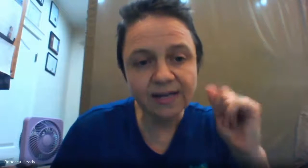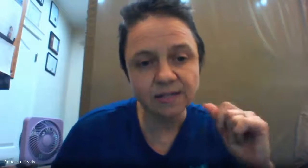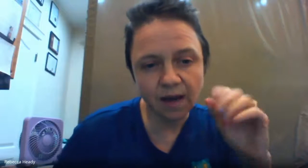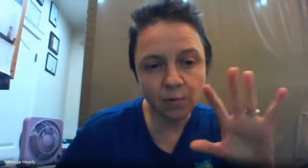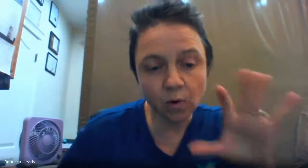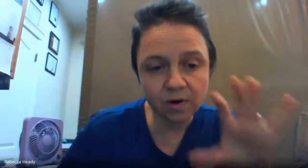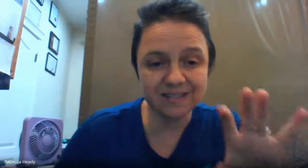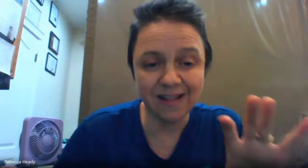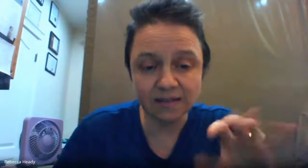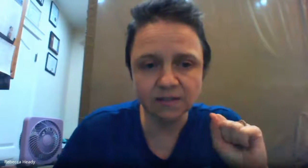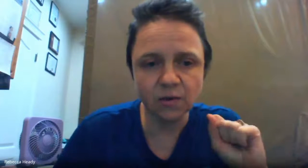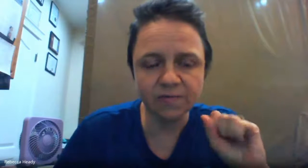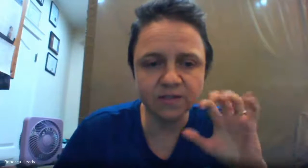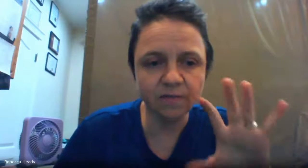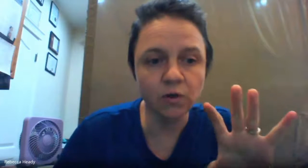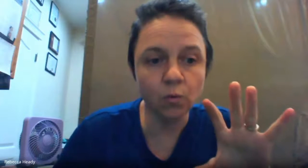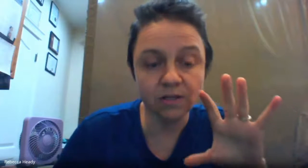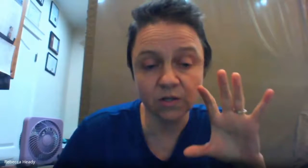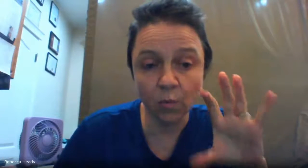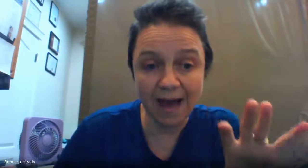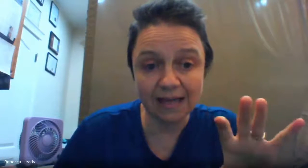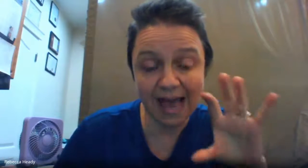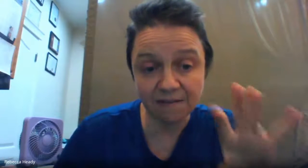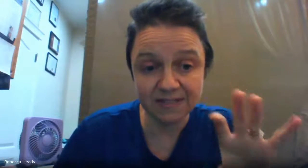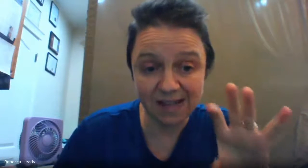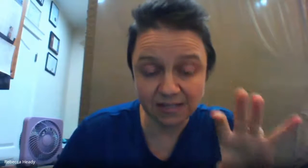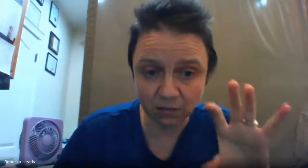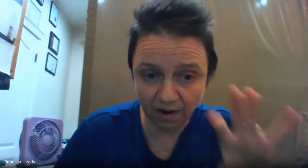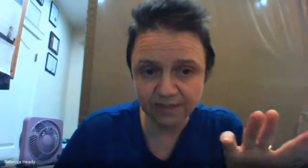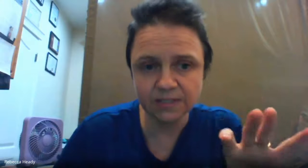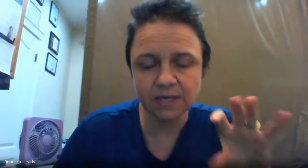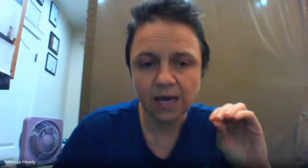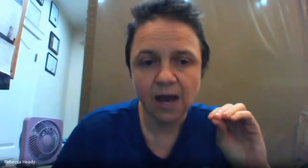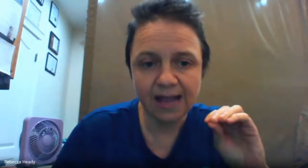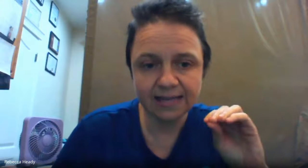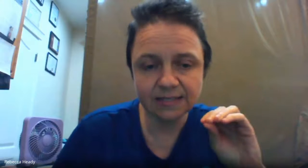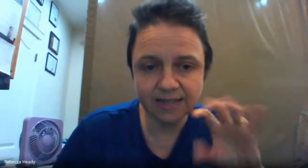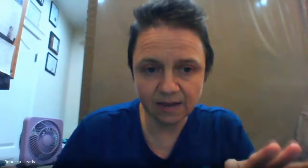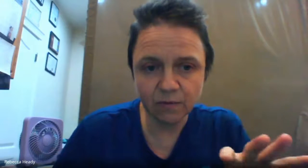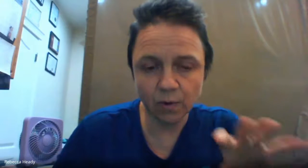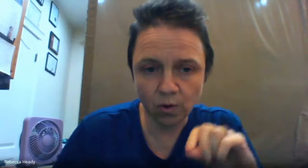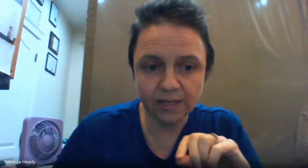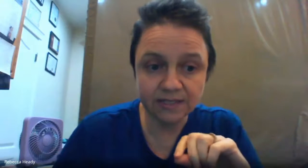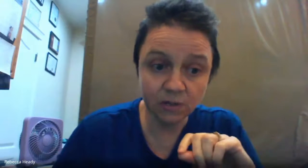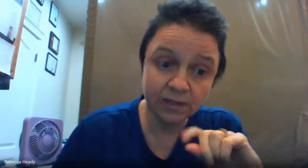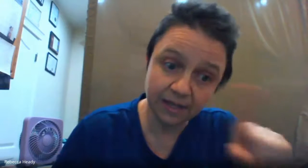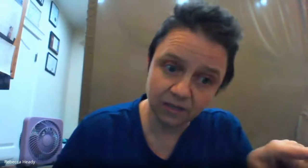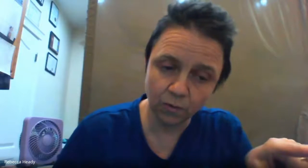guys, I'm recording this class. So if there's ever you want to go back and have this class as a reference, I can save the recording and send you a link to the